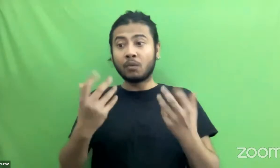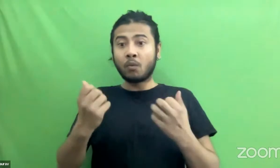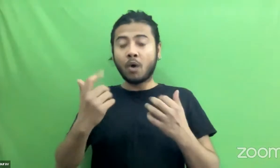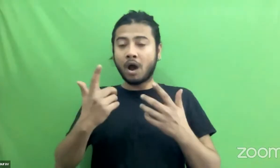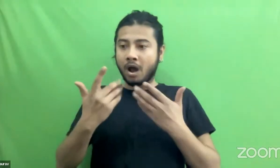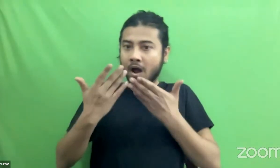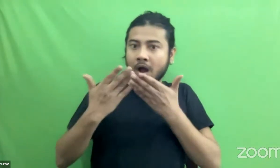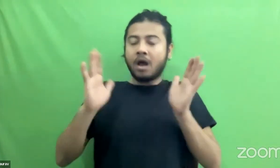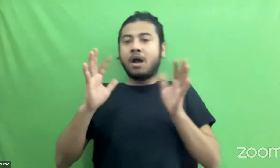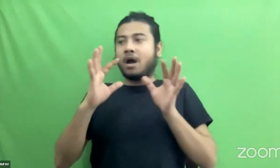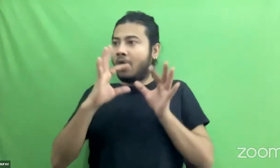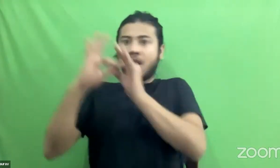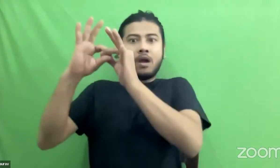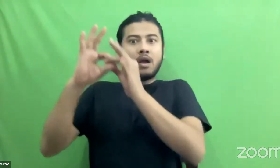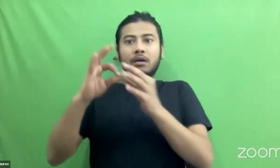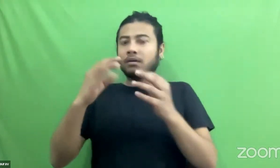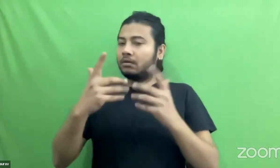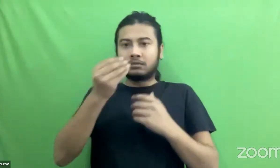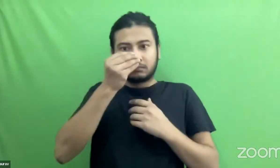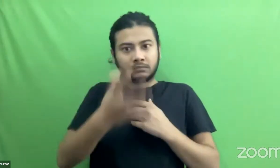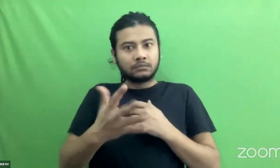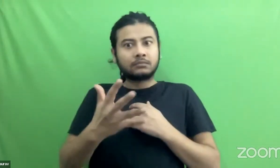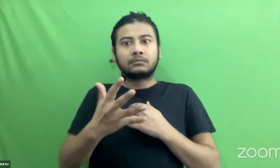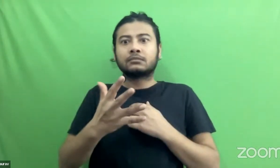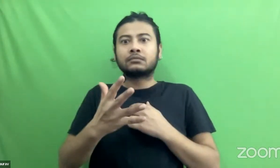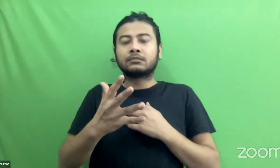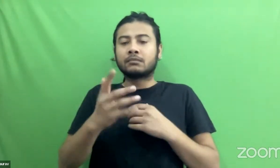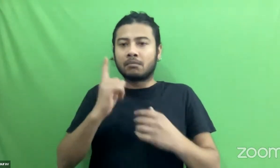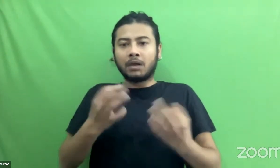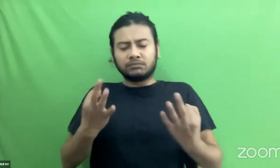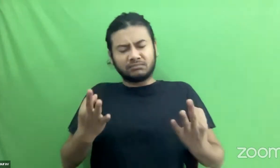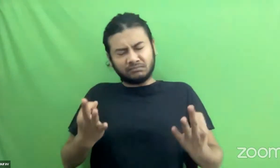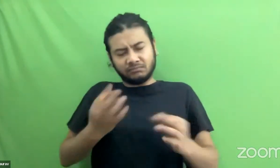elaborate puja or havan or homa.